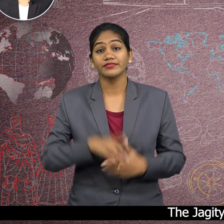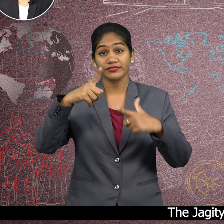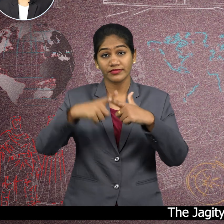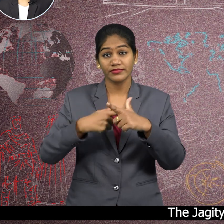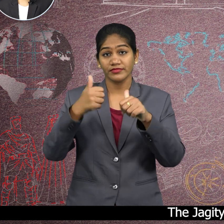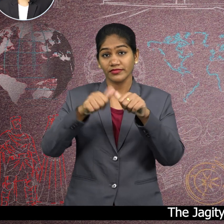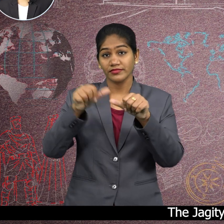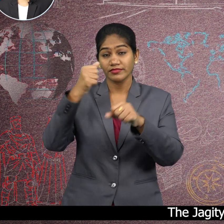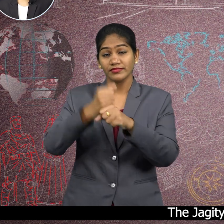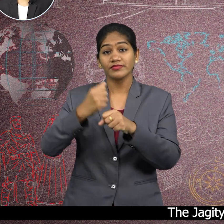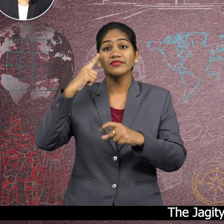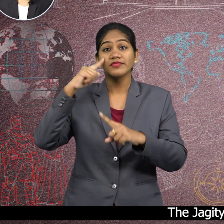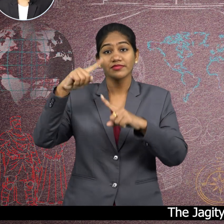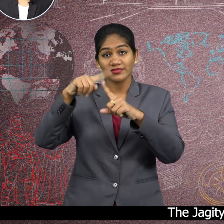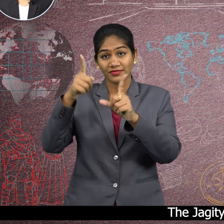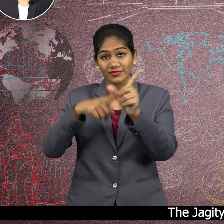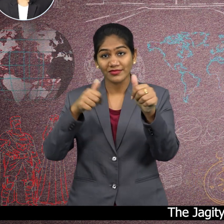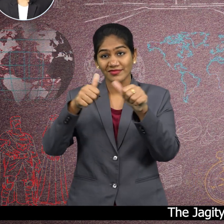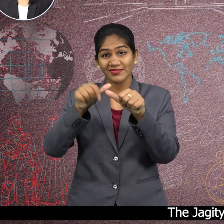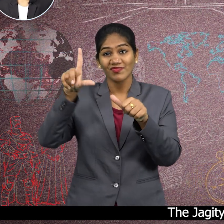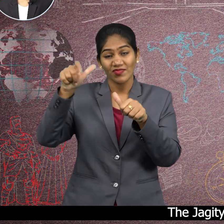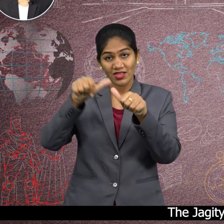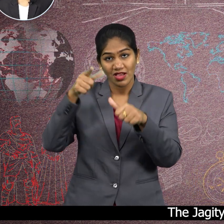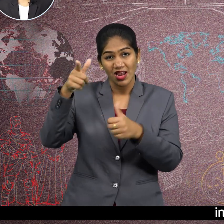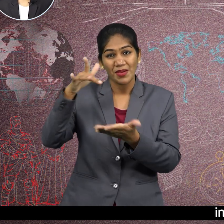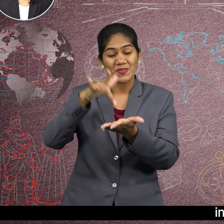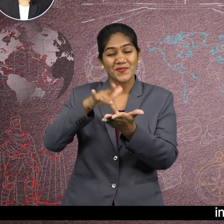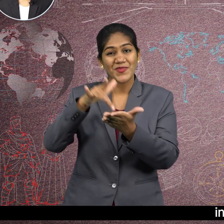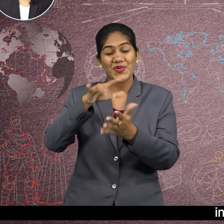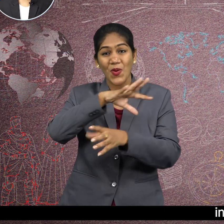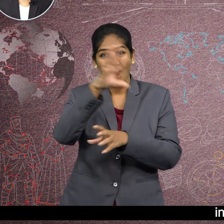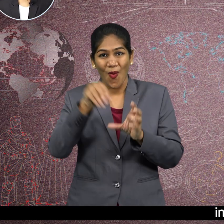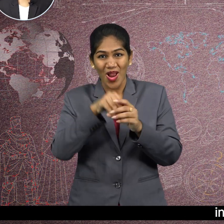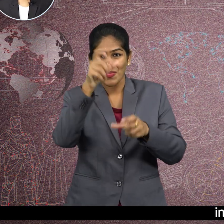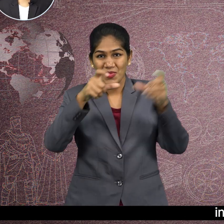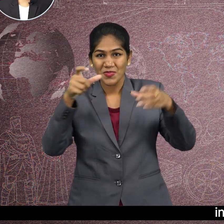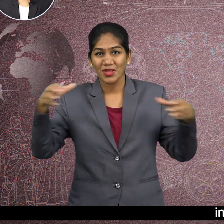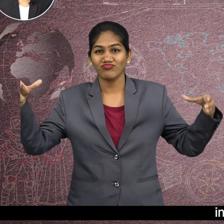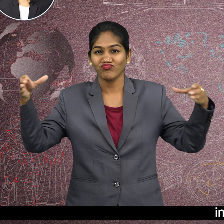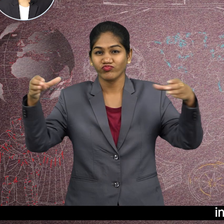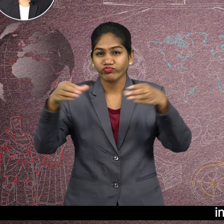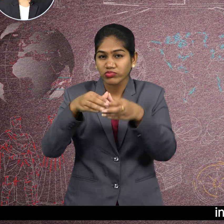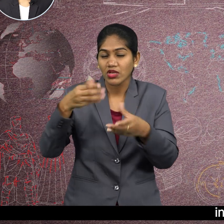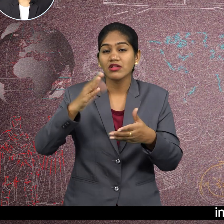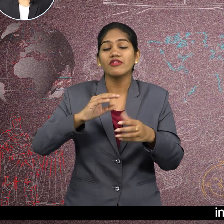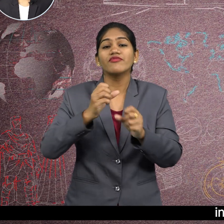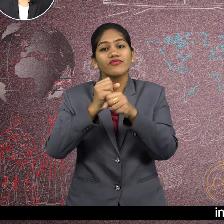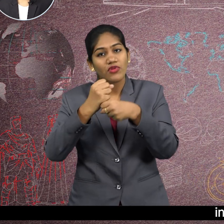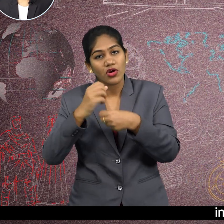The Jagityala Jaitrayatra in 1978